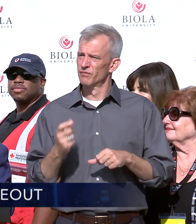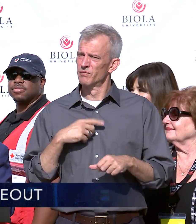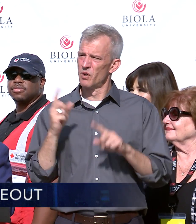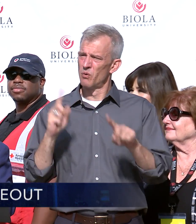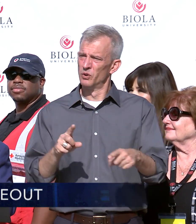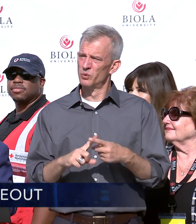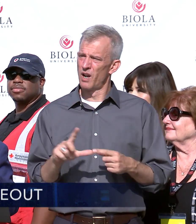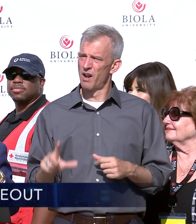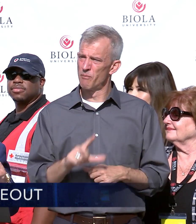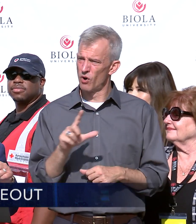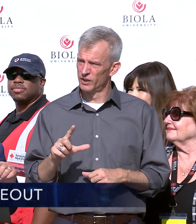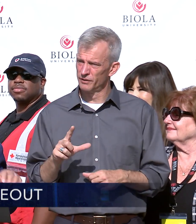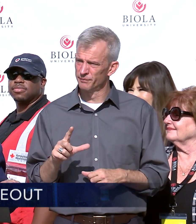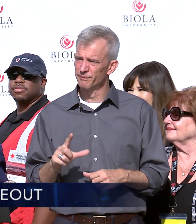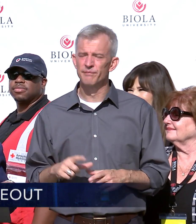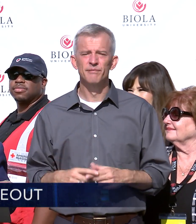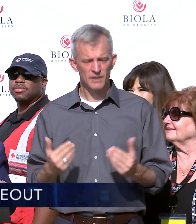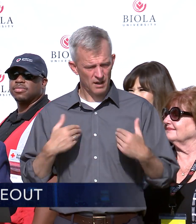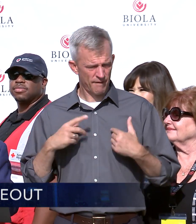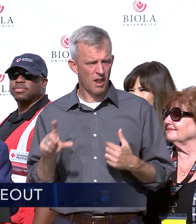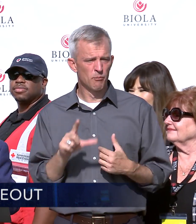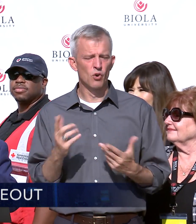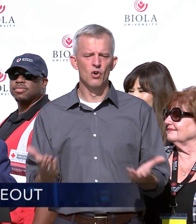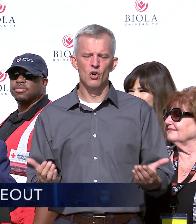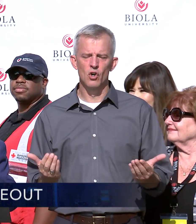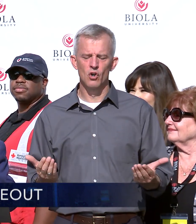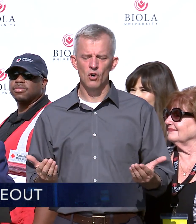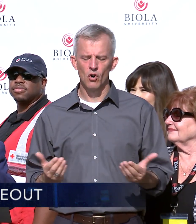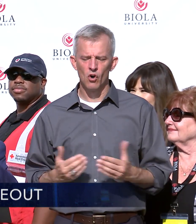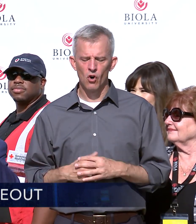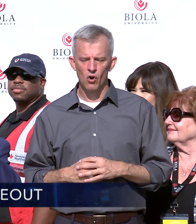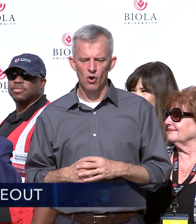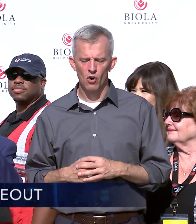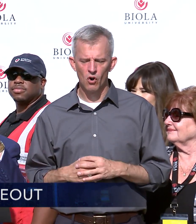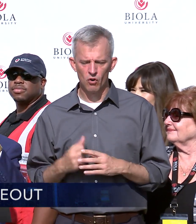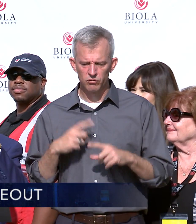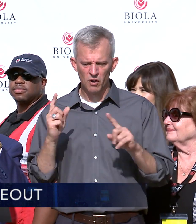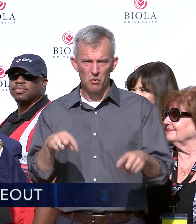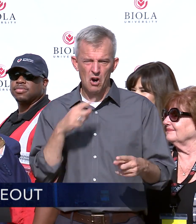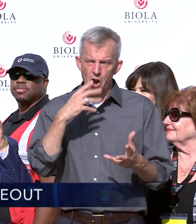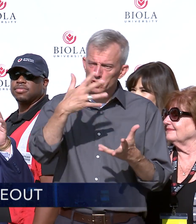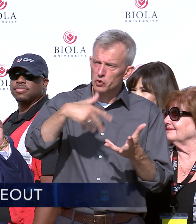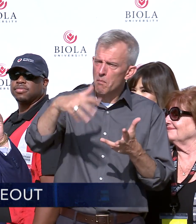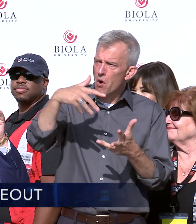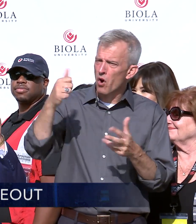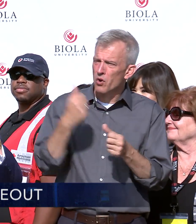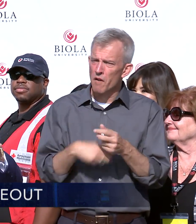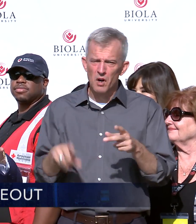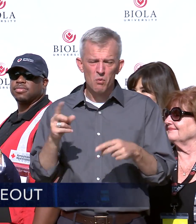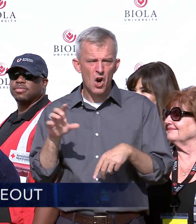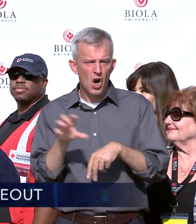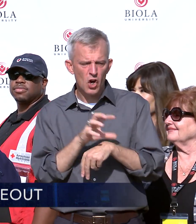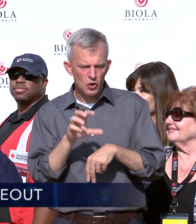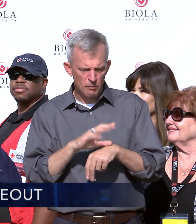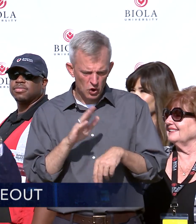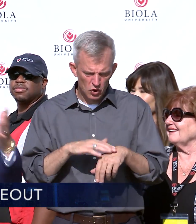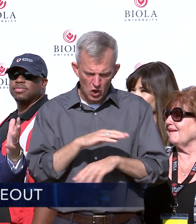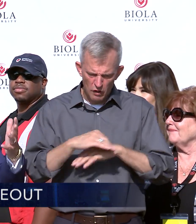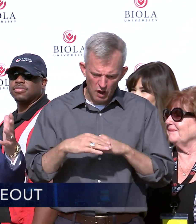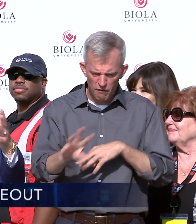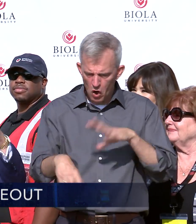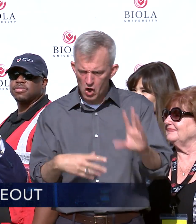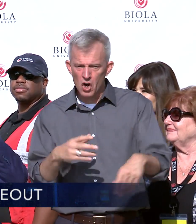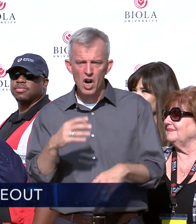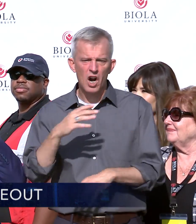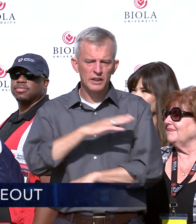to the library. There's a library here that I went down there. It was smoke everywhere, computers on the floor, table